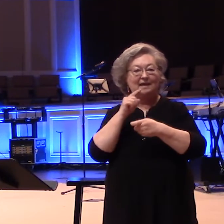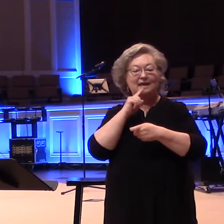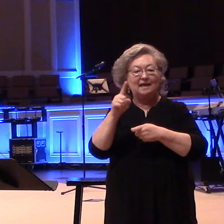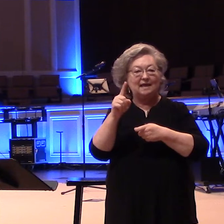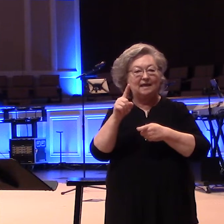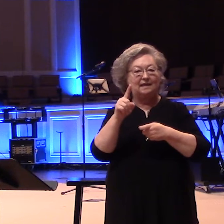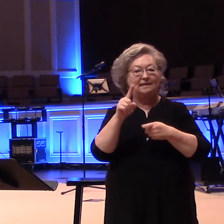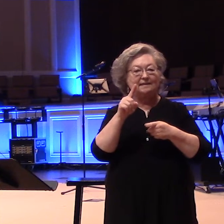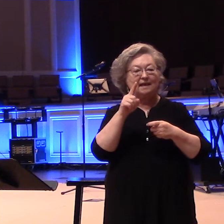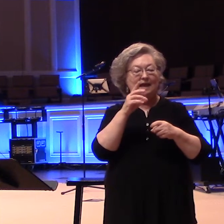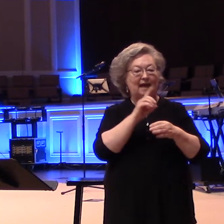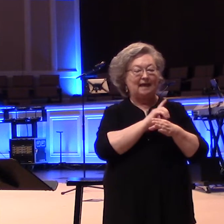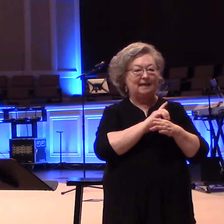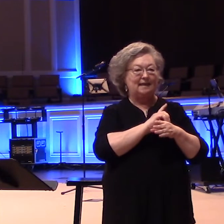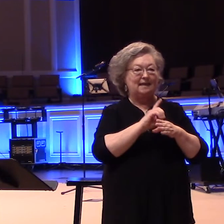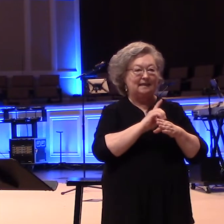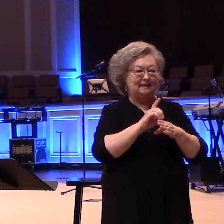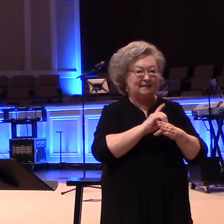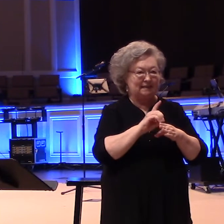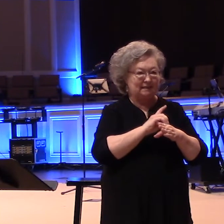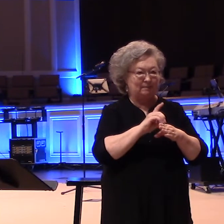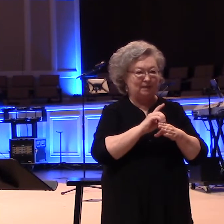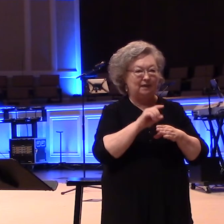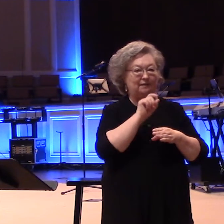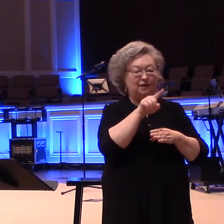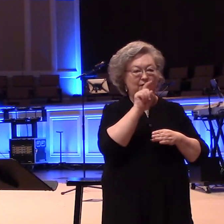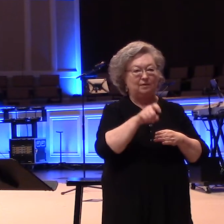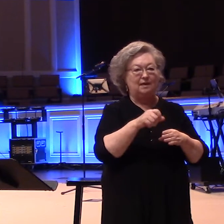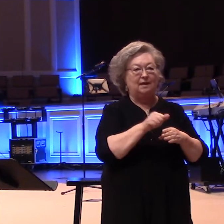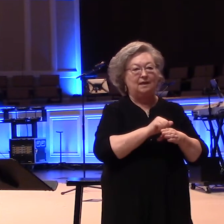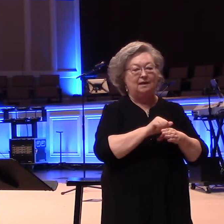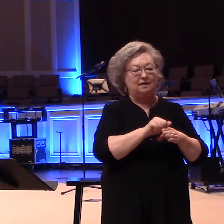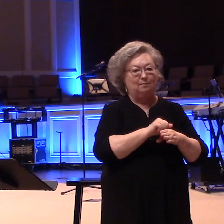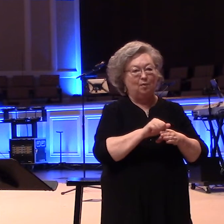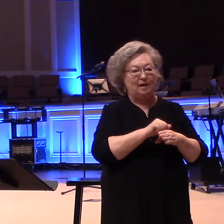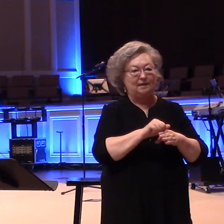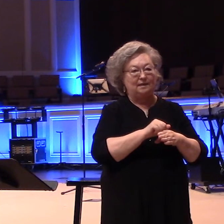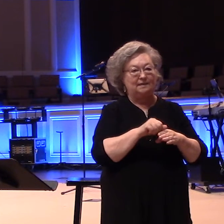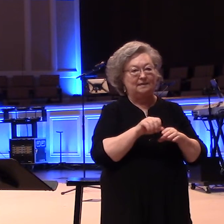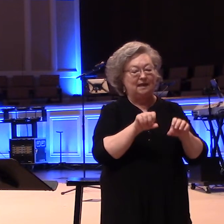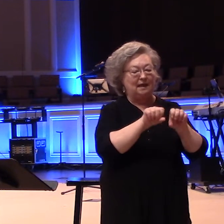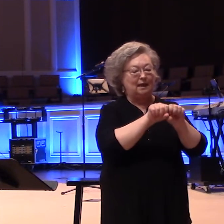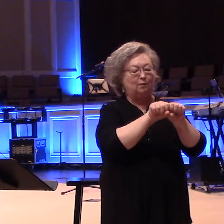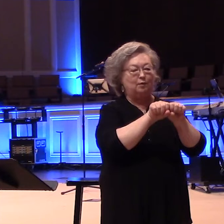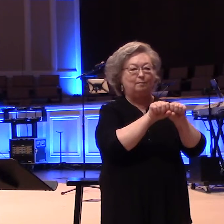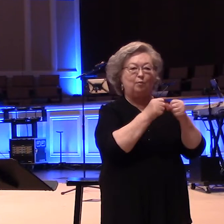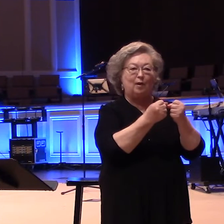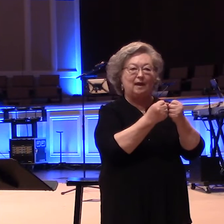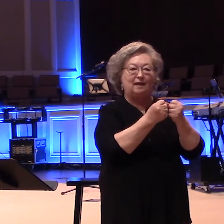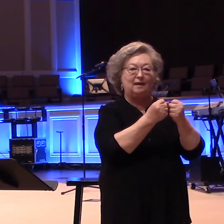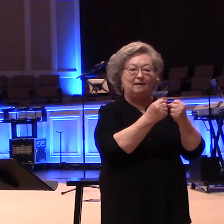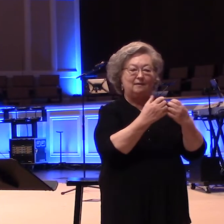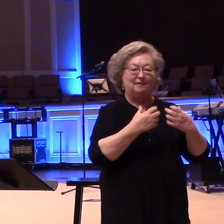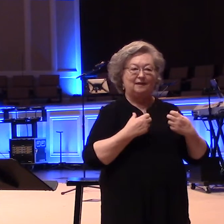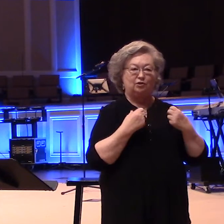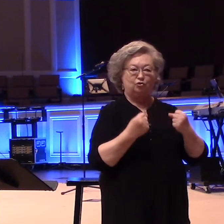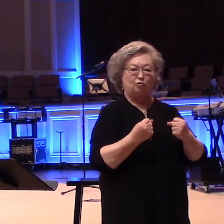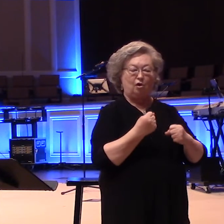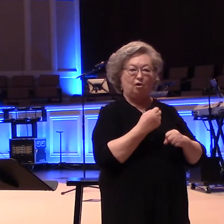the stronghold of Satan. What does Jesus say Satan wants to do? John chapter 10. He wants to